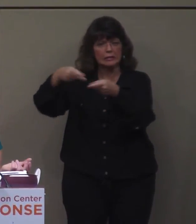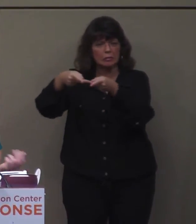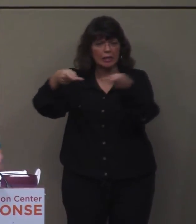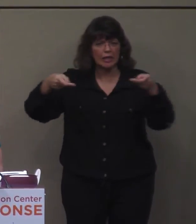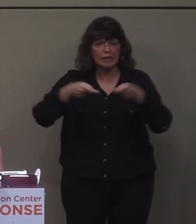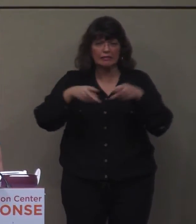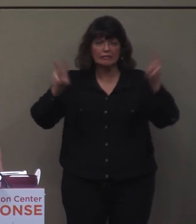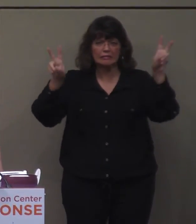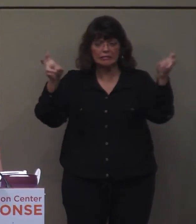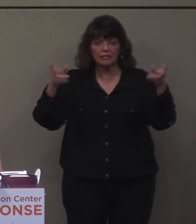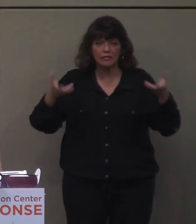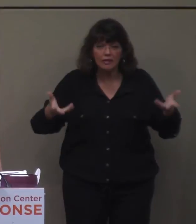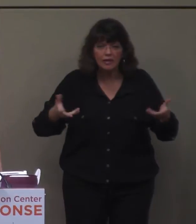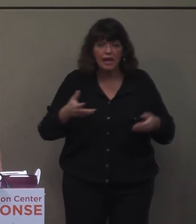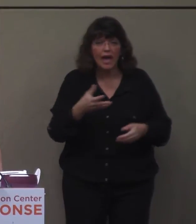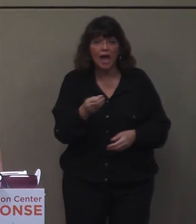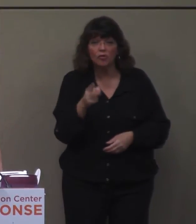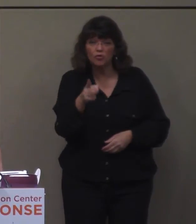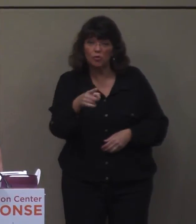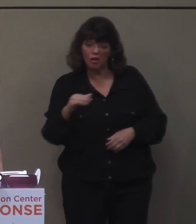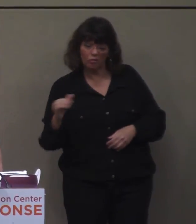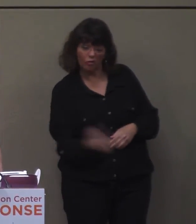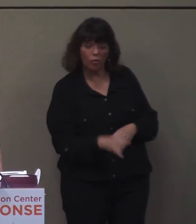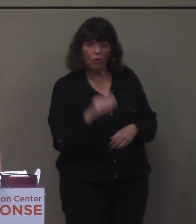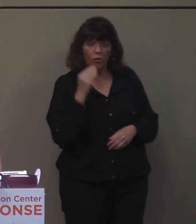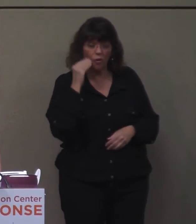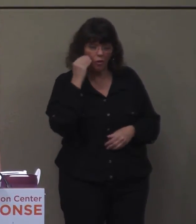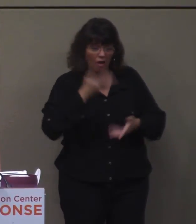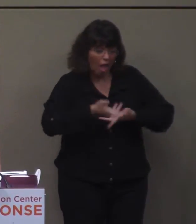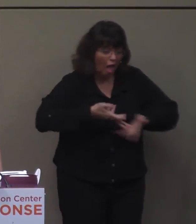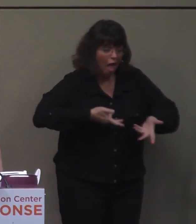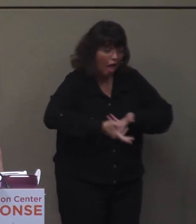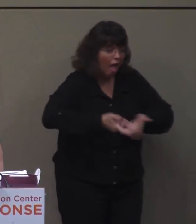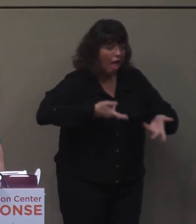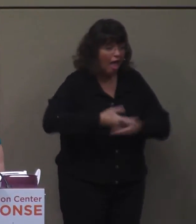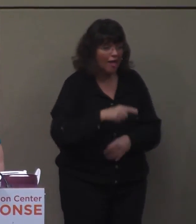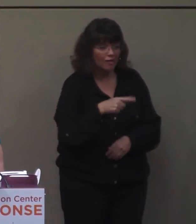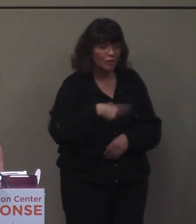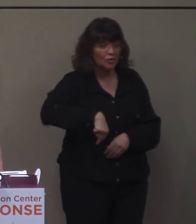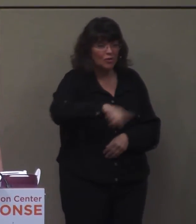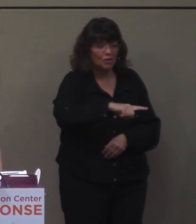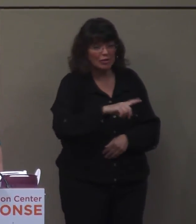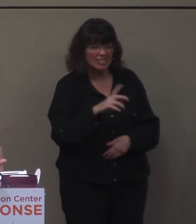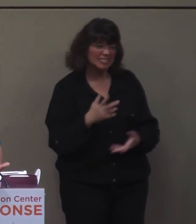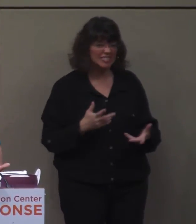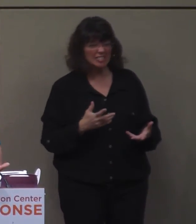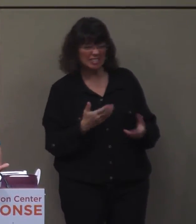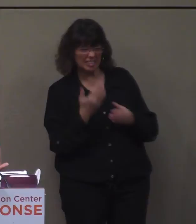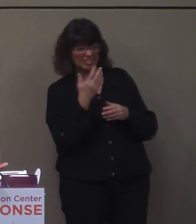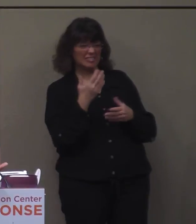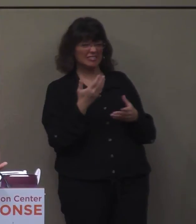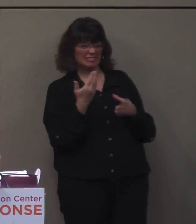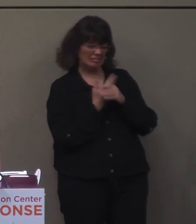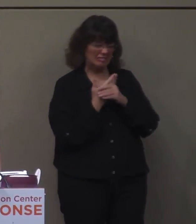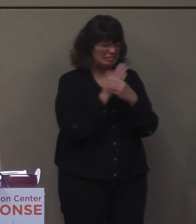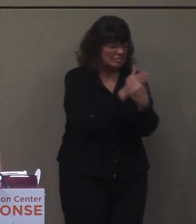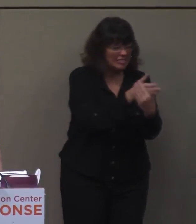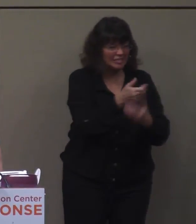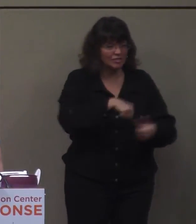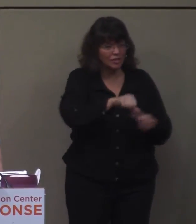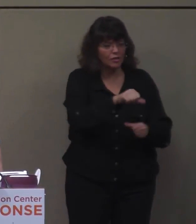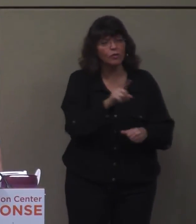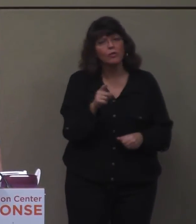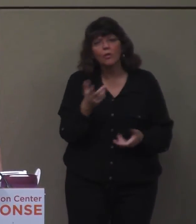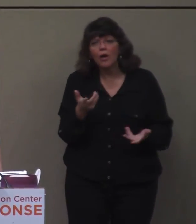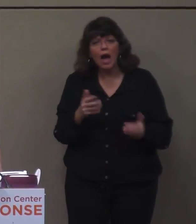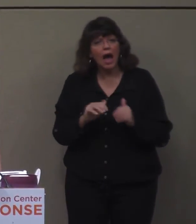other crazy? So positivity would be an important thing to have when dealing in confined situations. You know, are